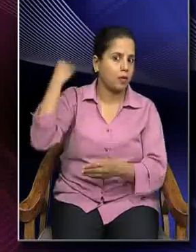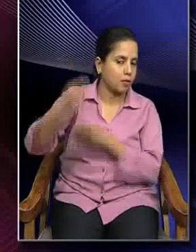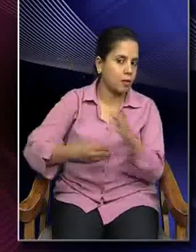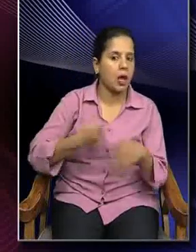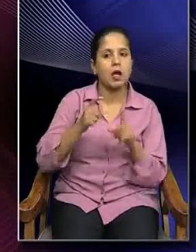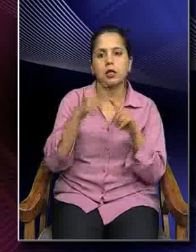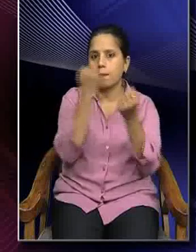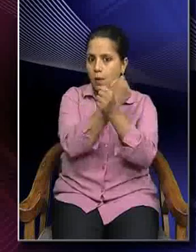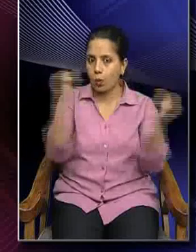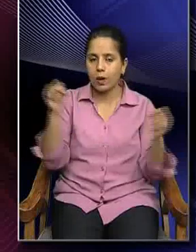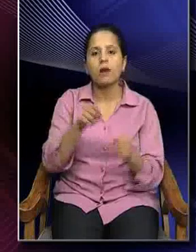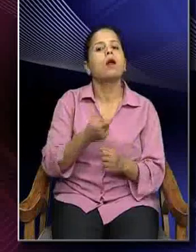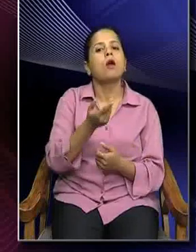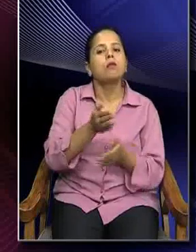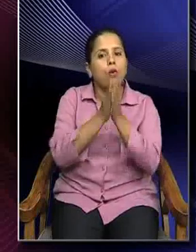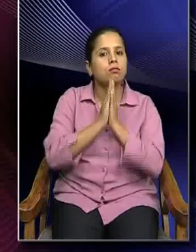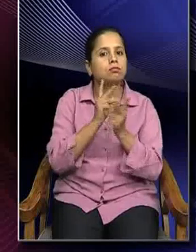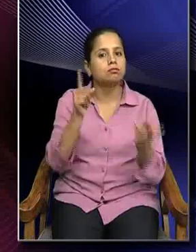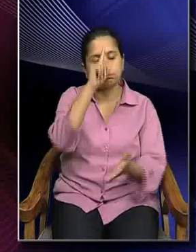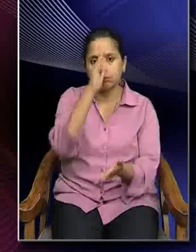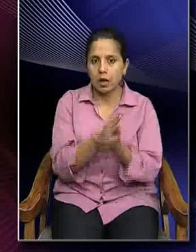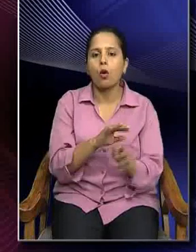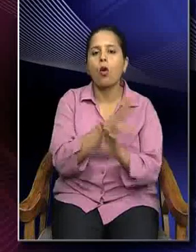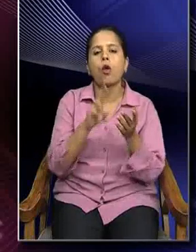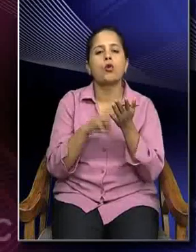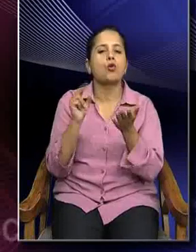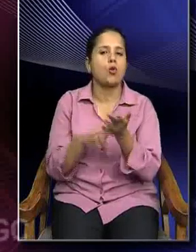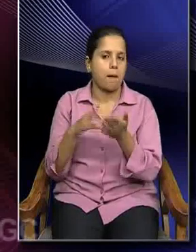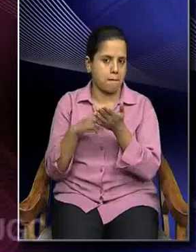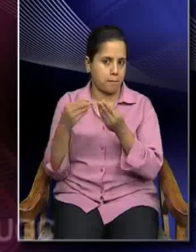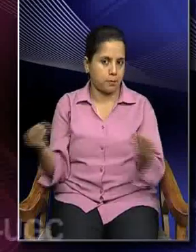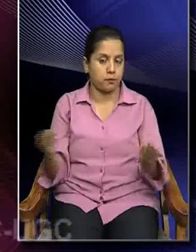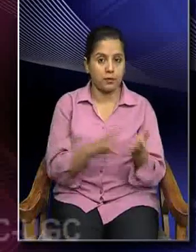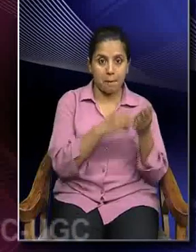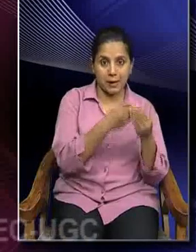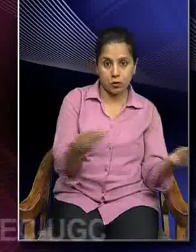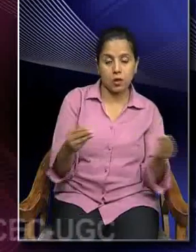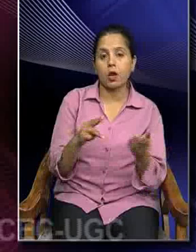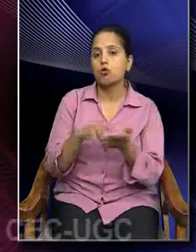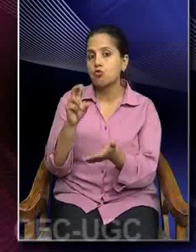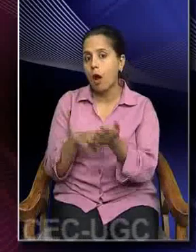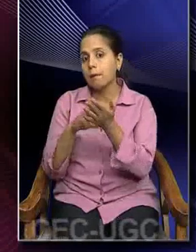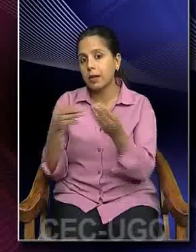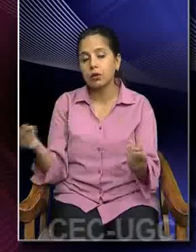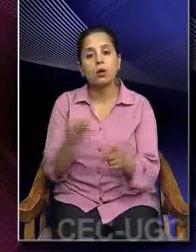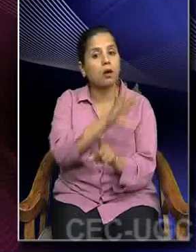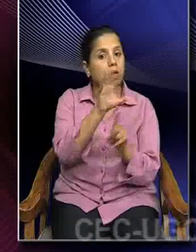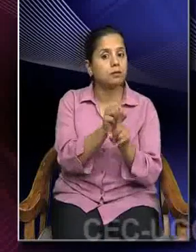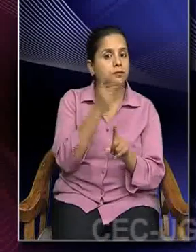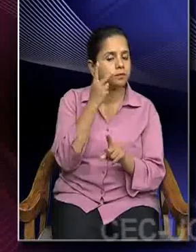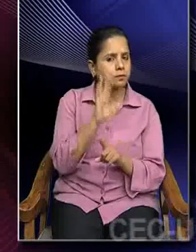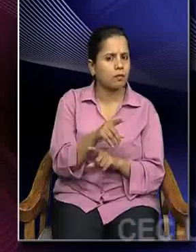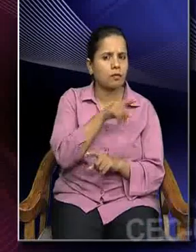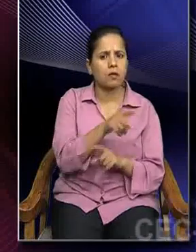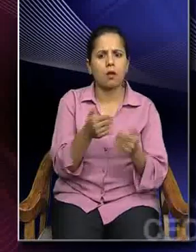beliefs. So, these are all part of non-material culture. Now, the material and non-material culture are not kind of